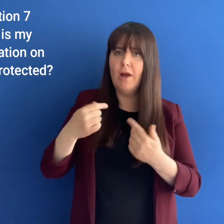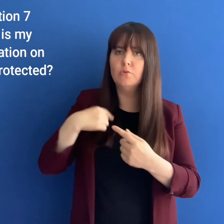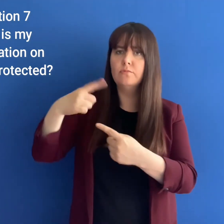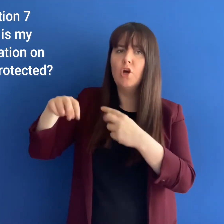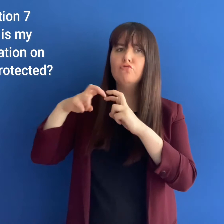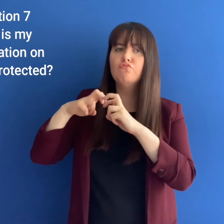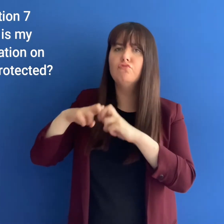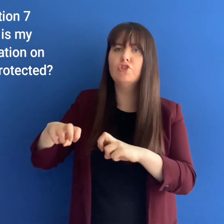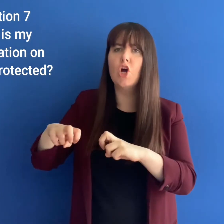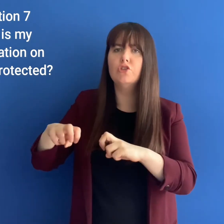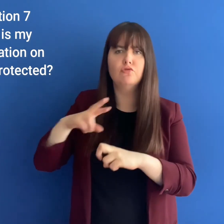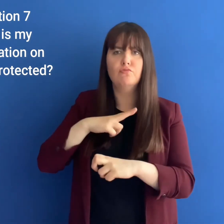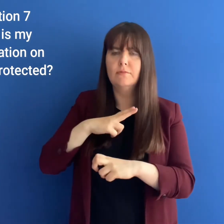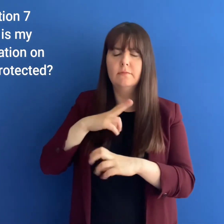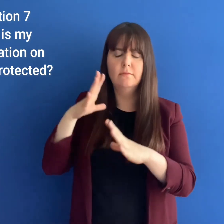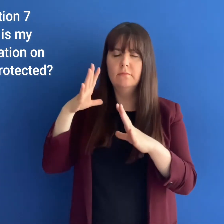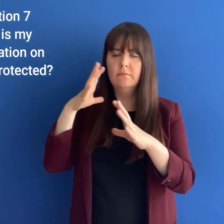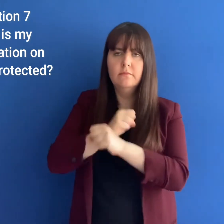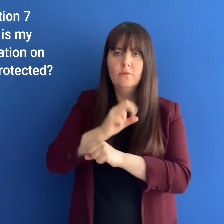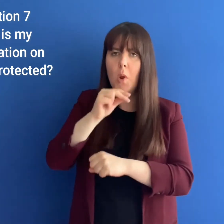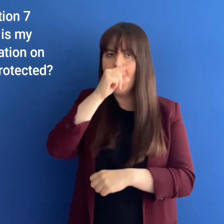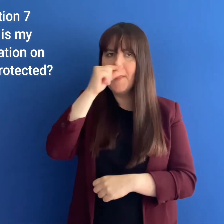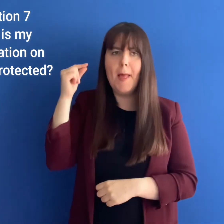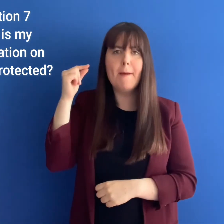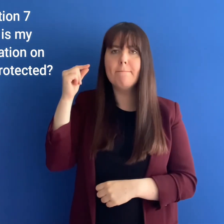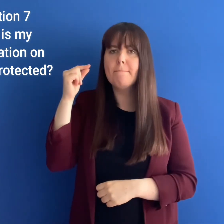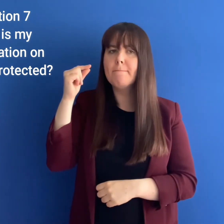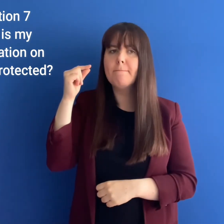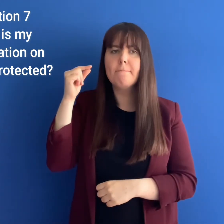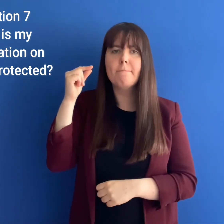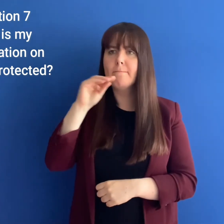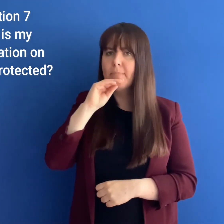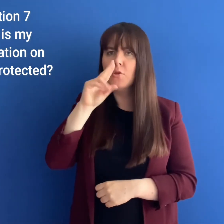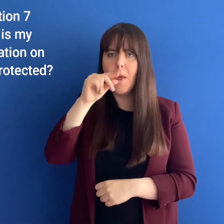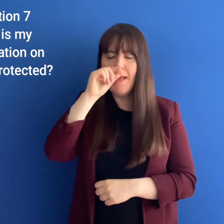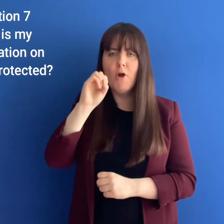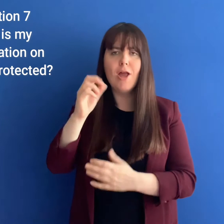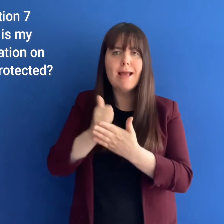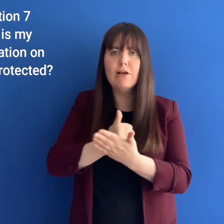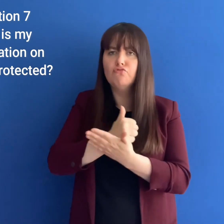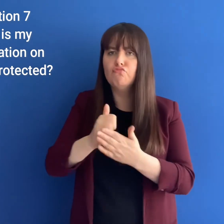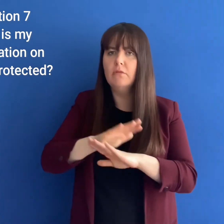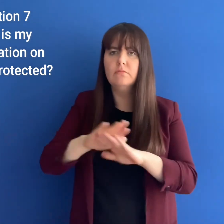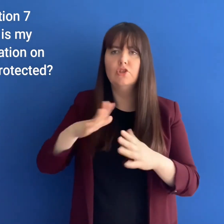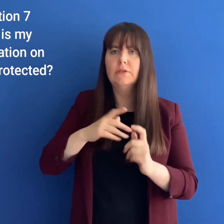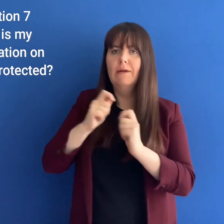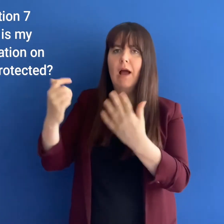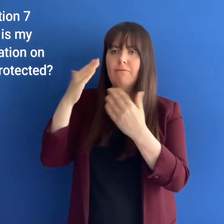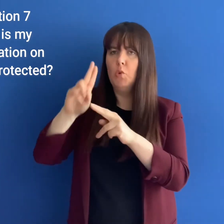NASS information provided to researchers is anonymous. This means it does not include your name